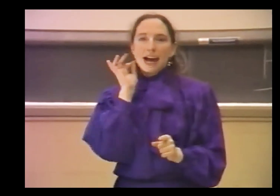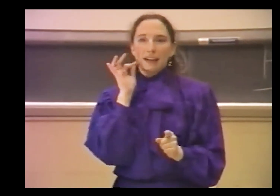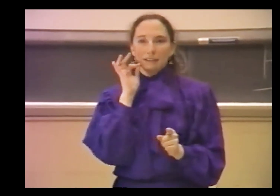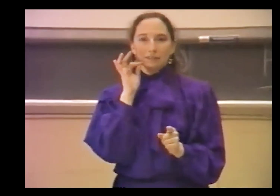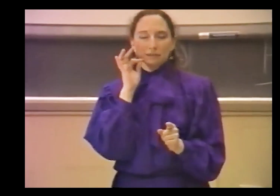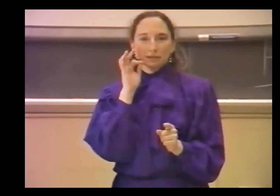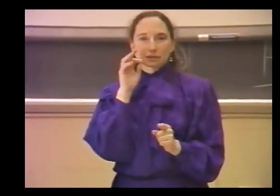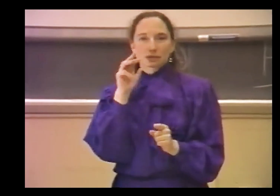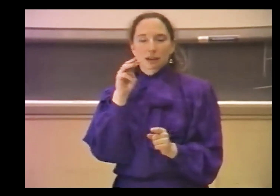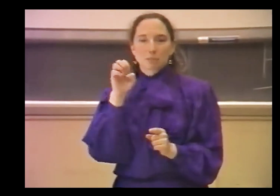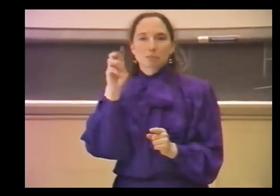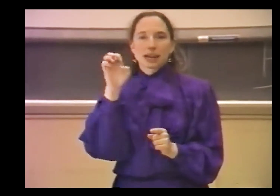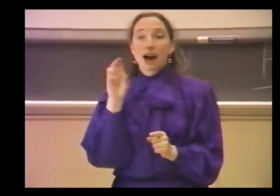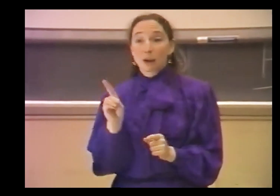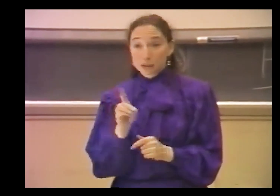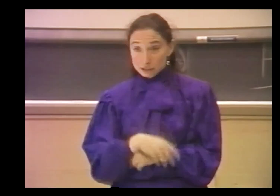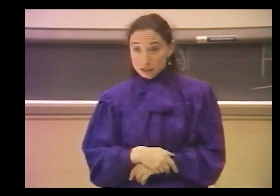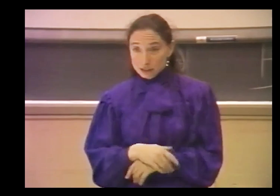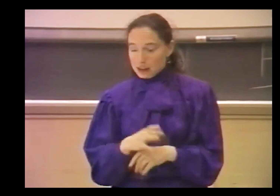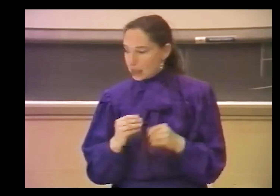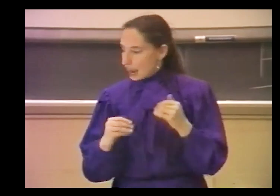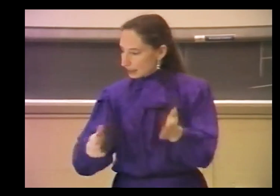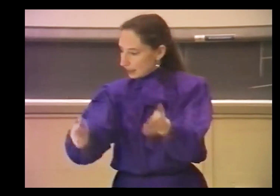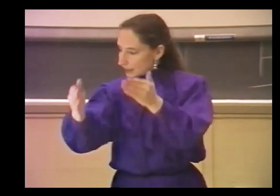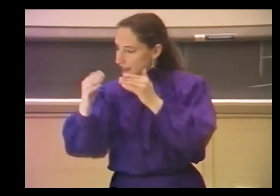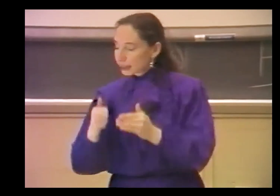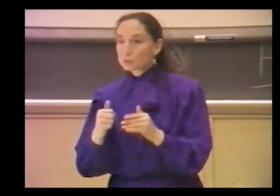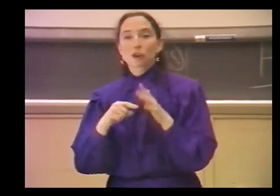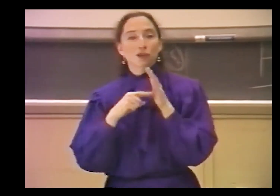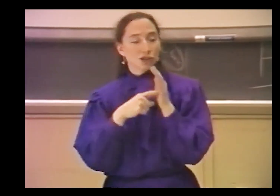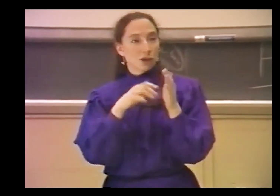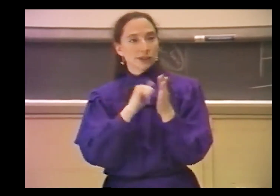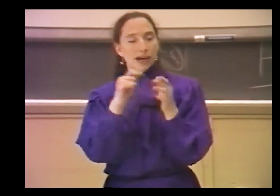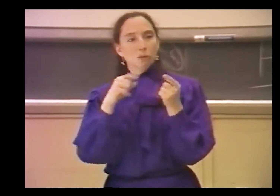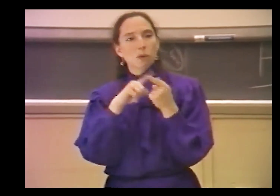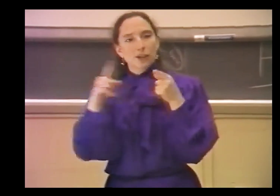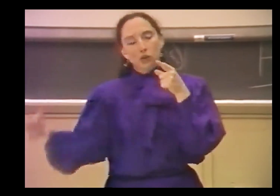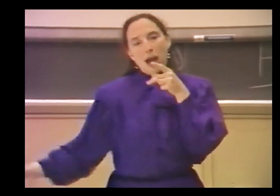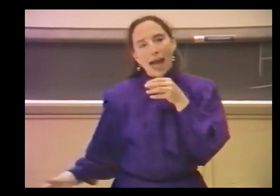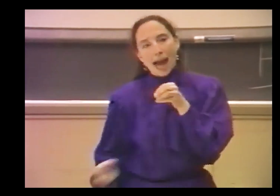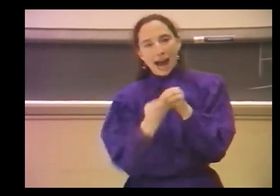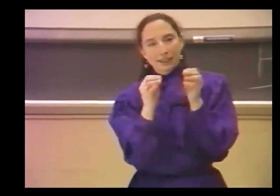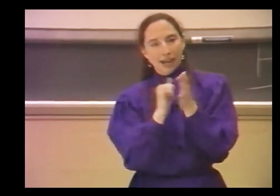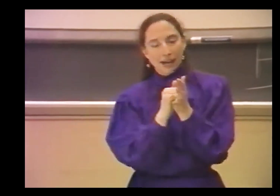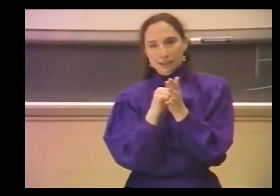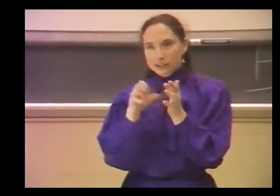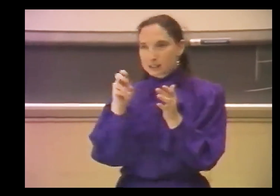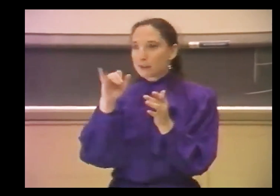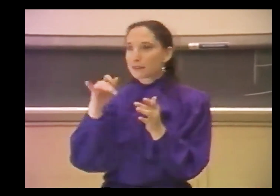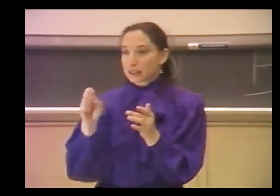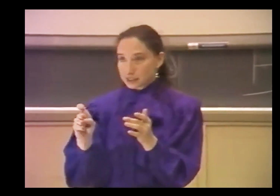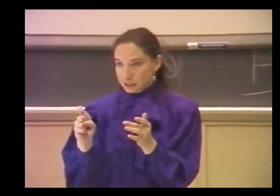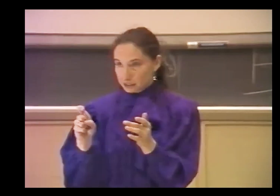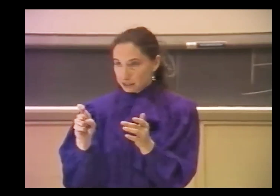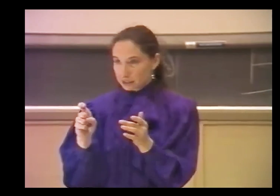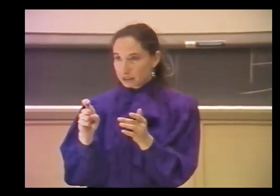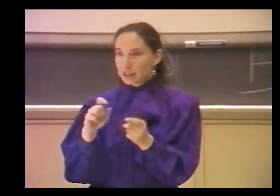cat meowed. And then the second one shows that when you add that suffix,